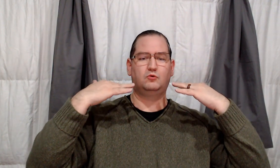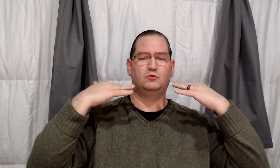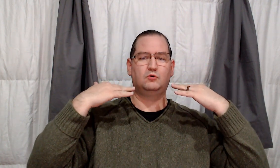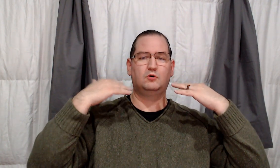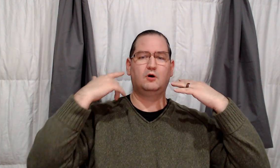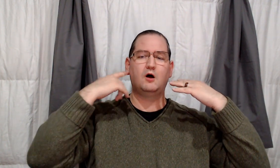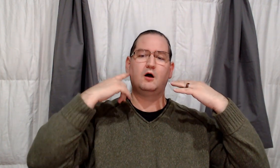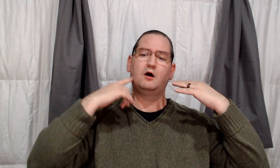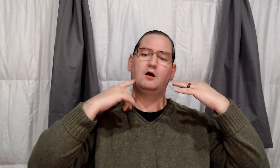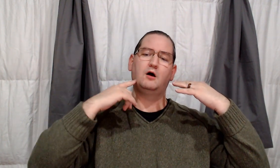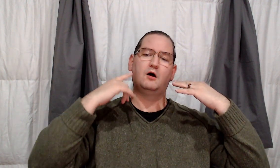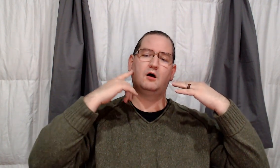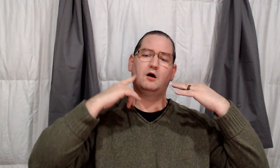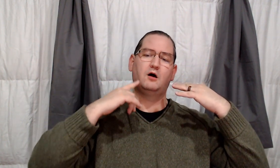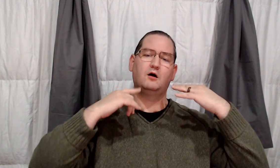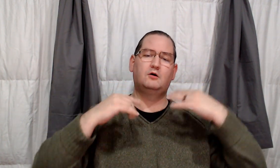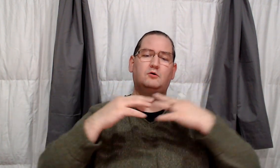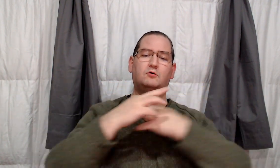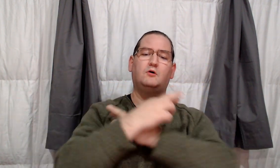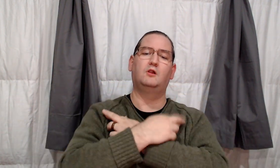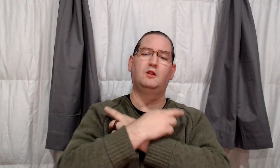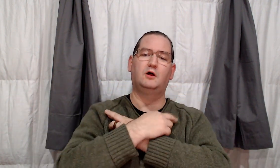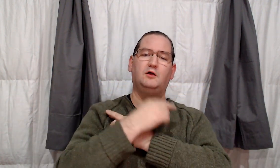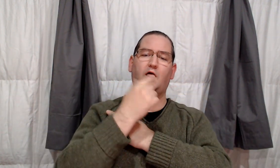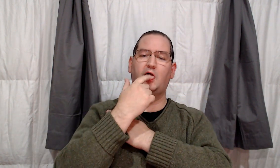your tongue relaxing in your mouth.